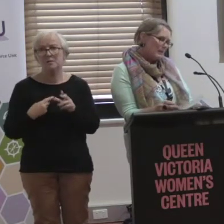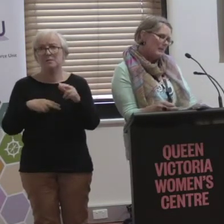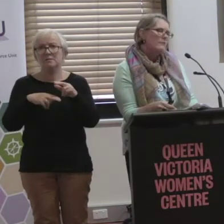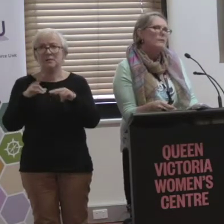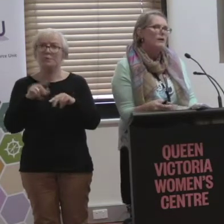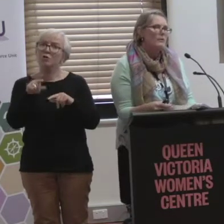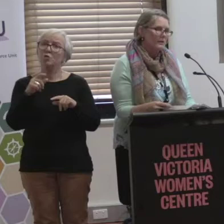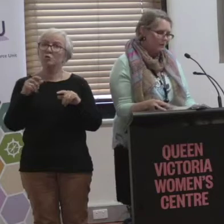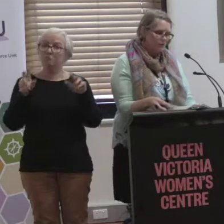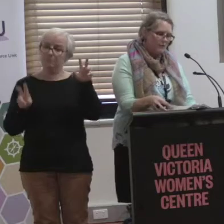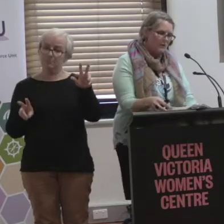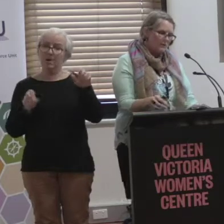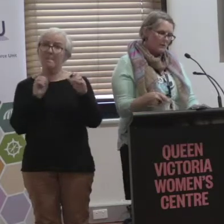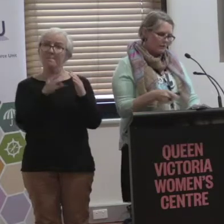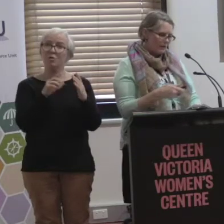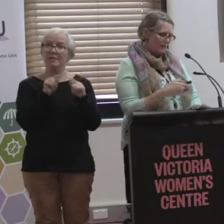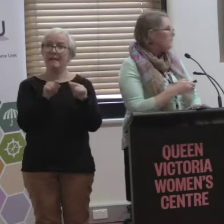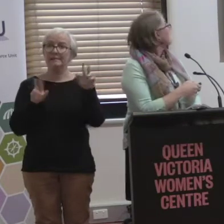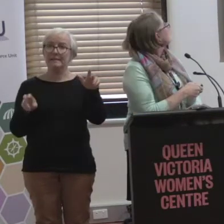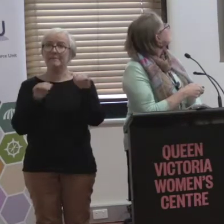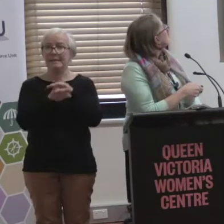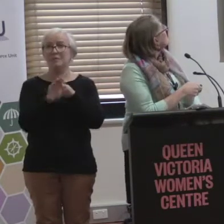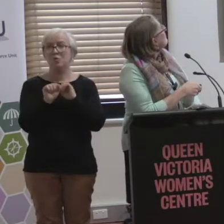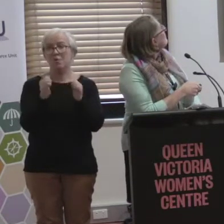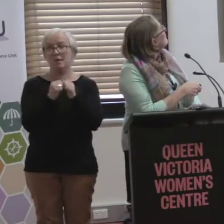be for a health practitioner further down the track.